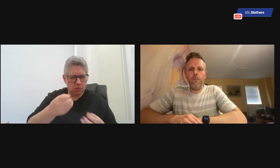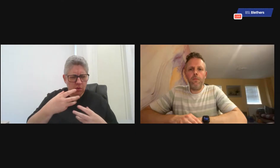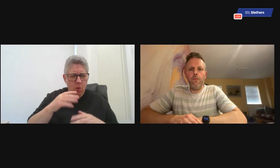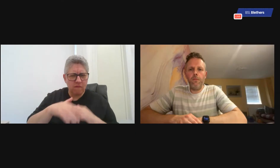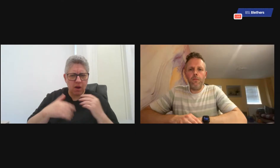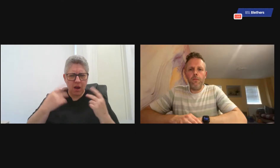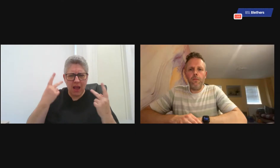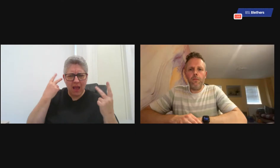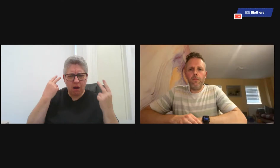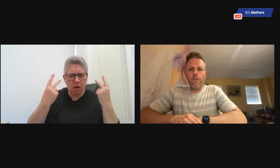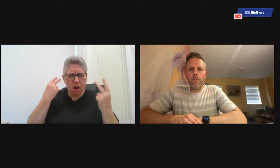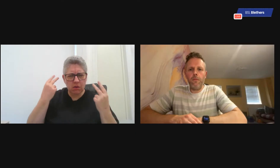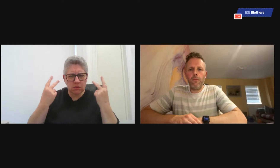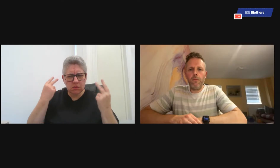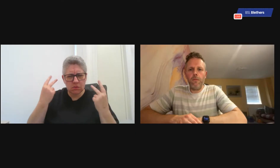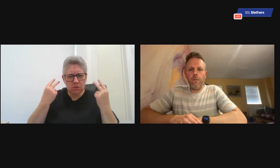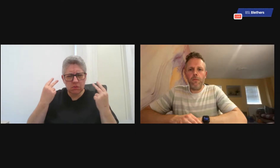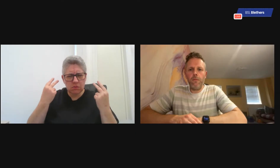well, let's say